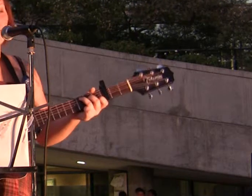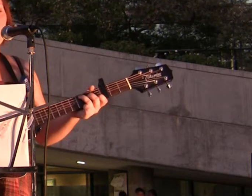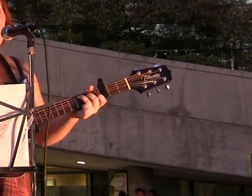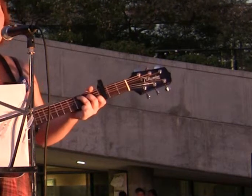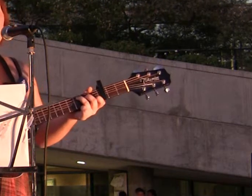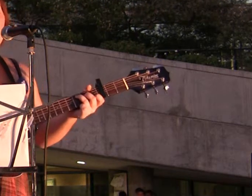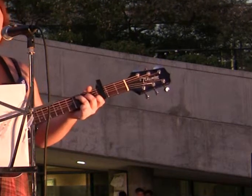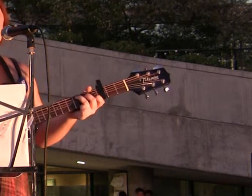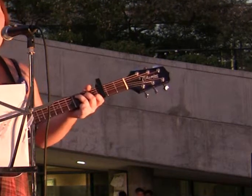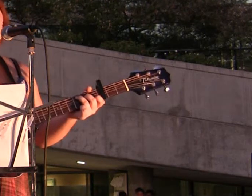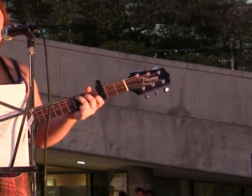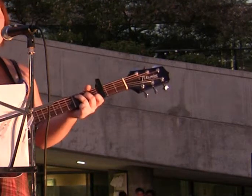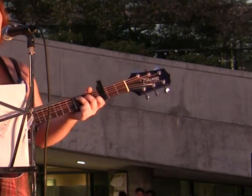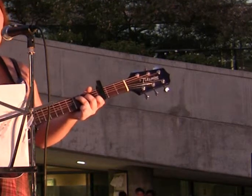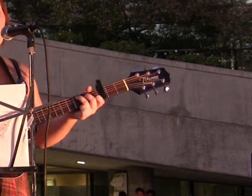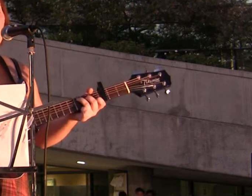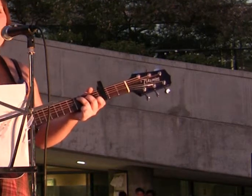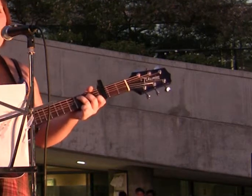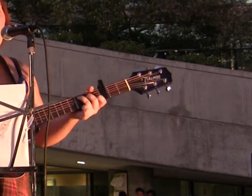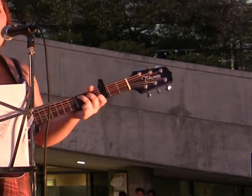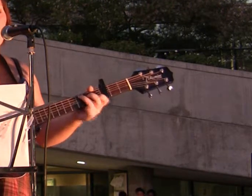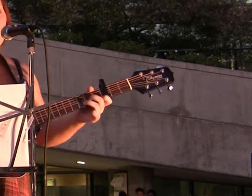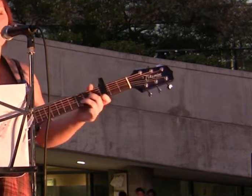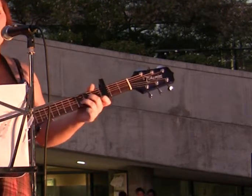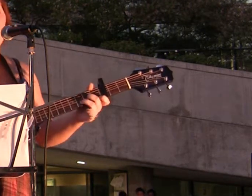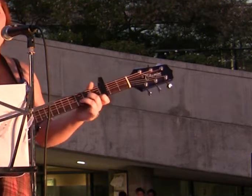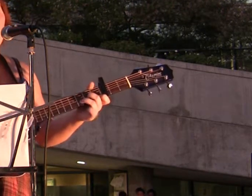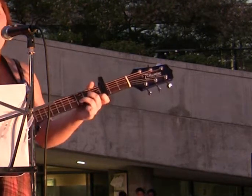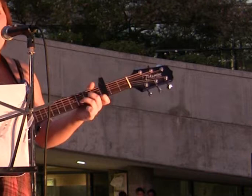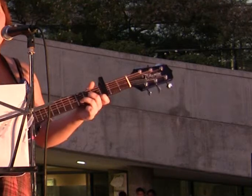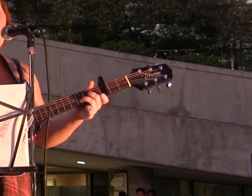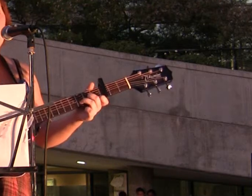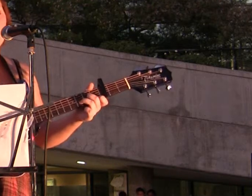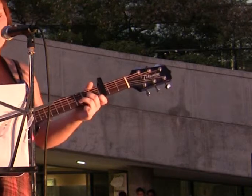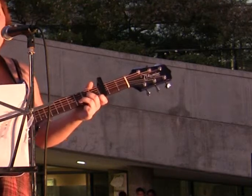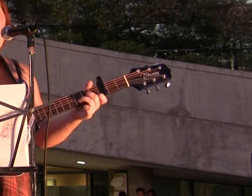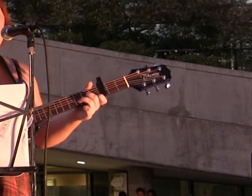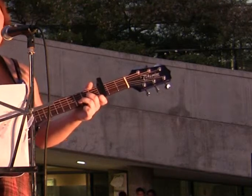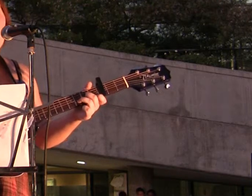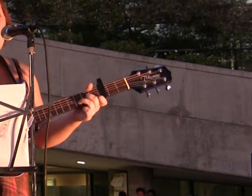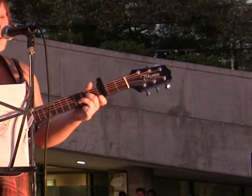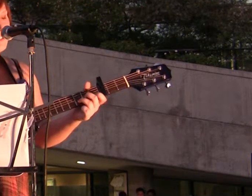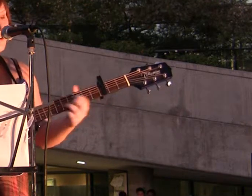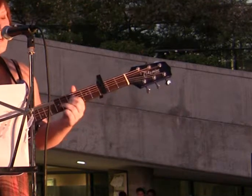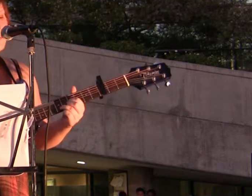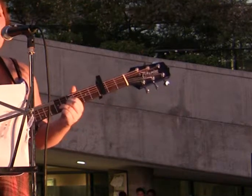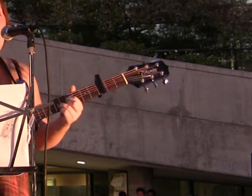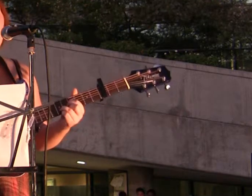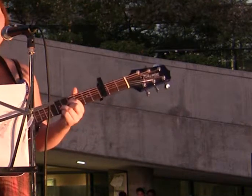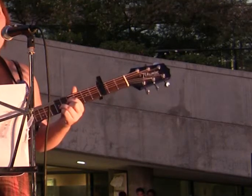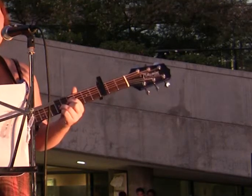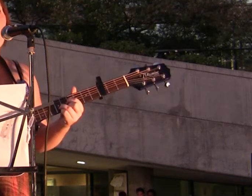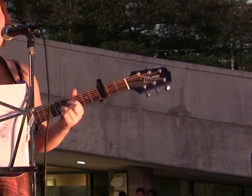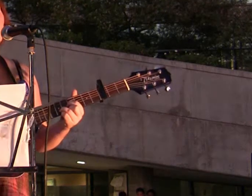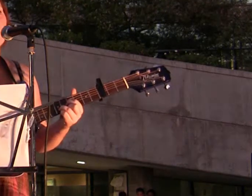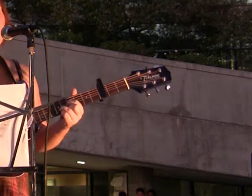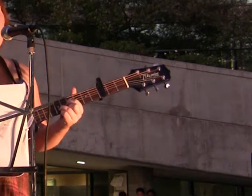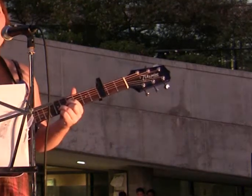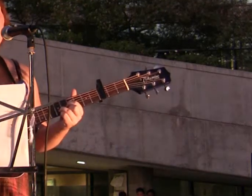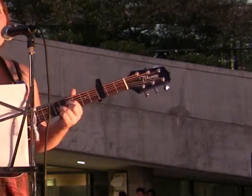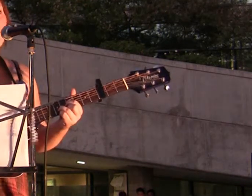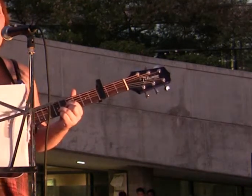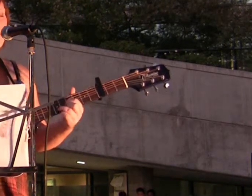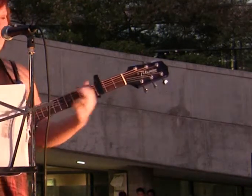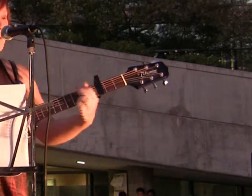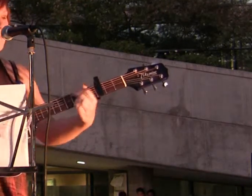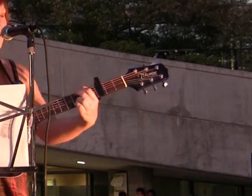life. By the year 2020, I want to look at what we did so we can stand up all